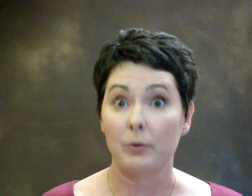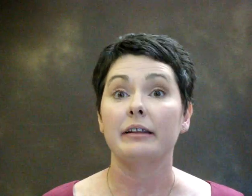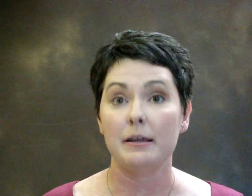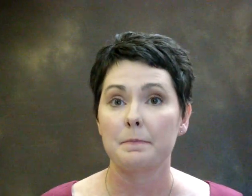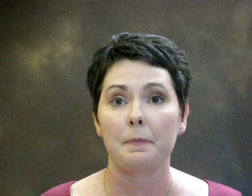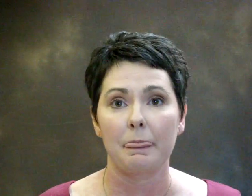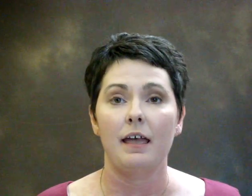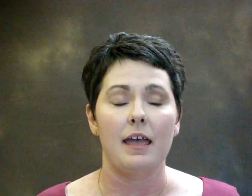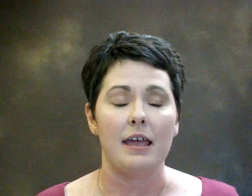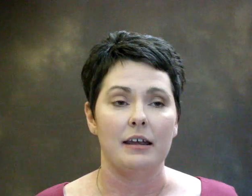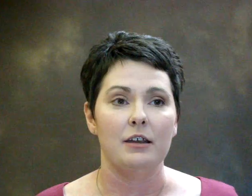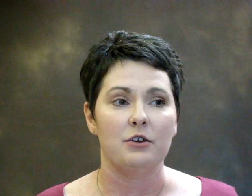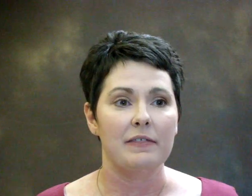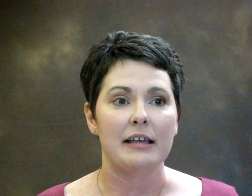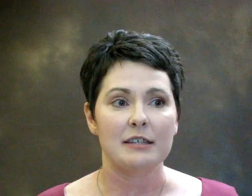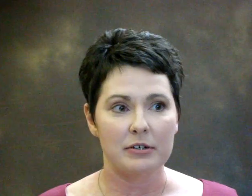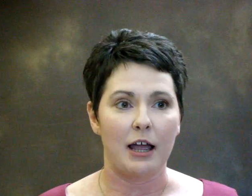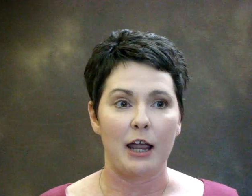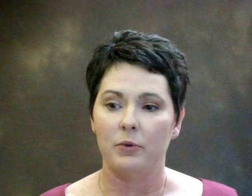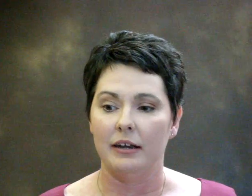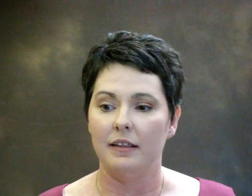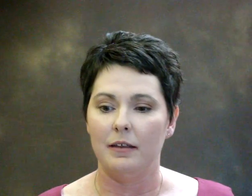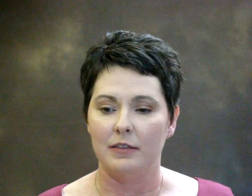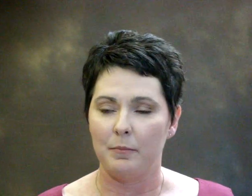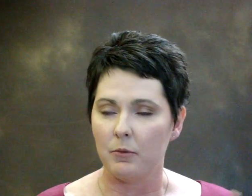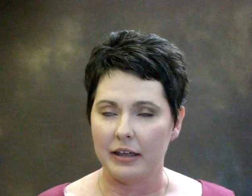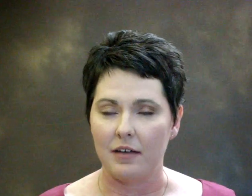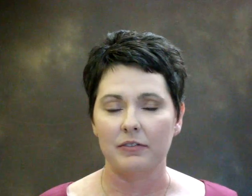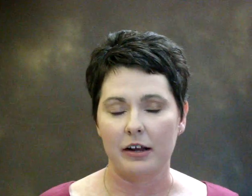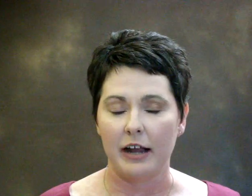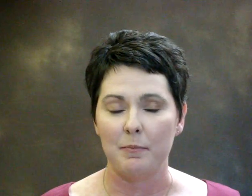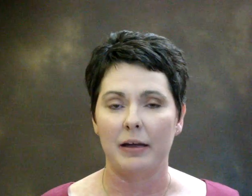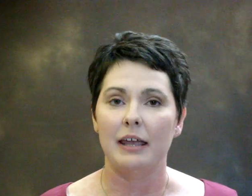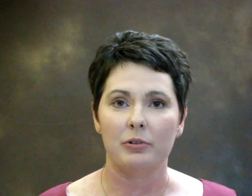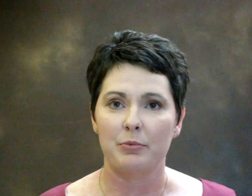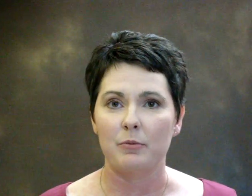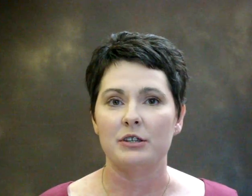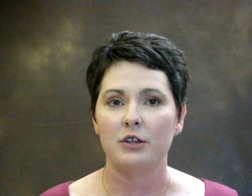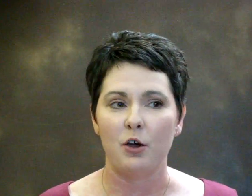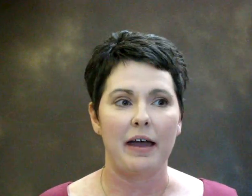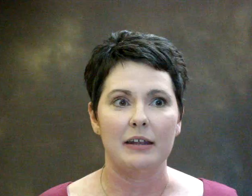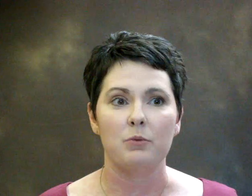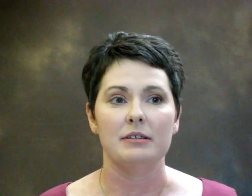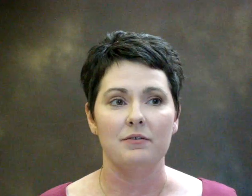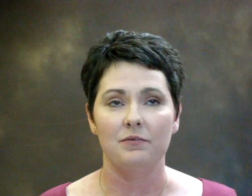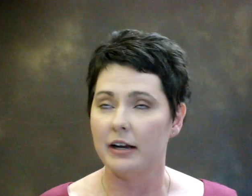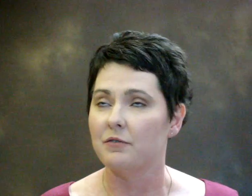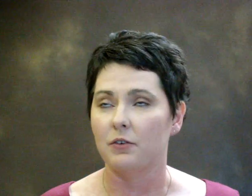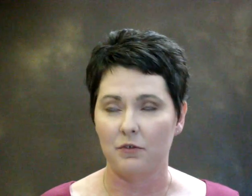frequently. Okay. And during that summertime, when the pain would get flared up, my equilibrium was so bad that it was very difficult for me